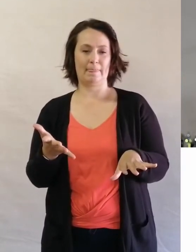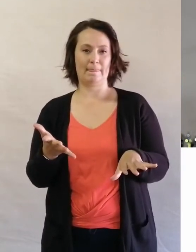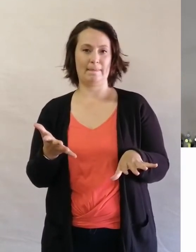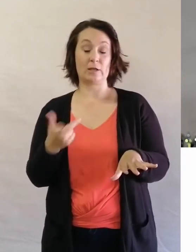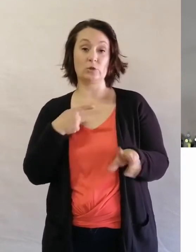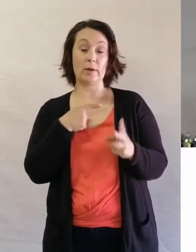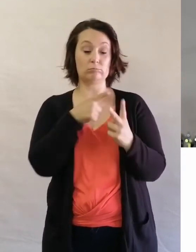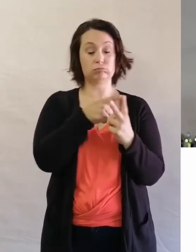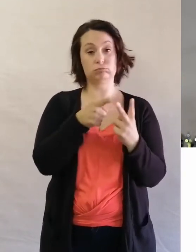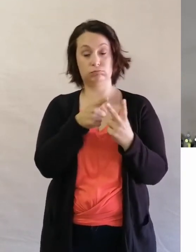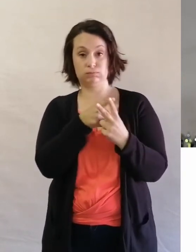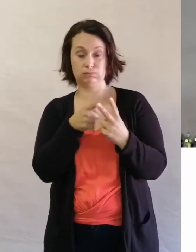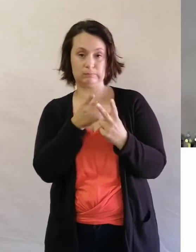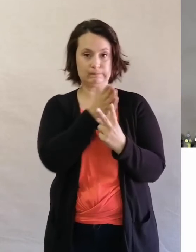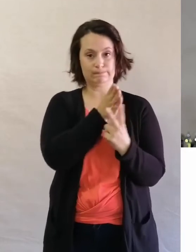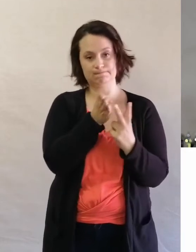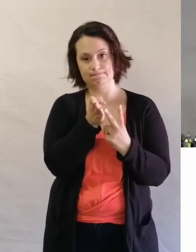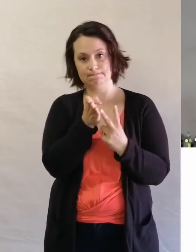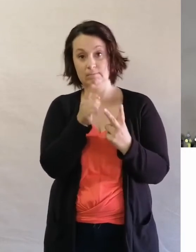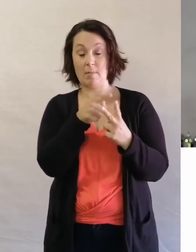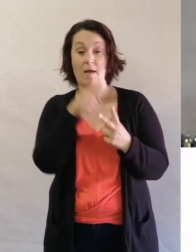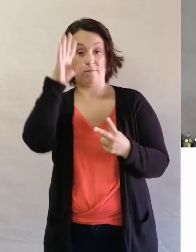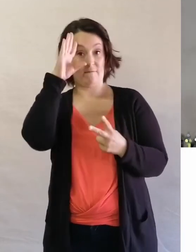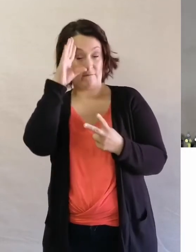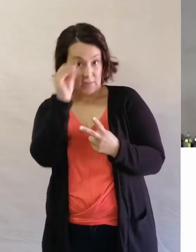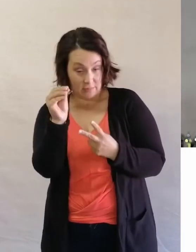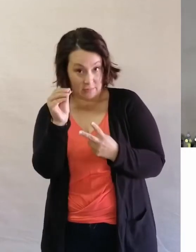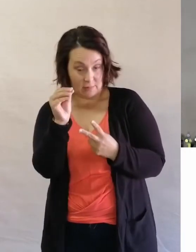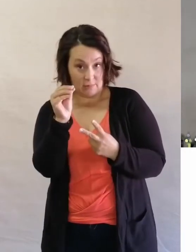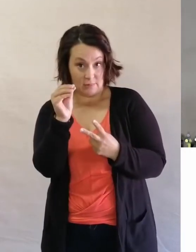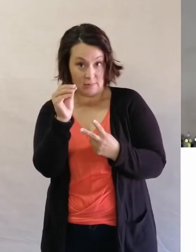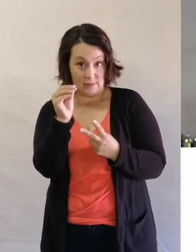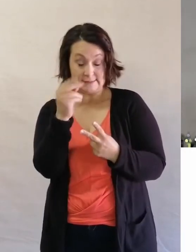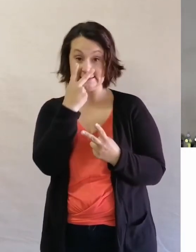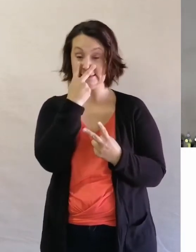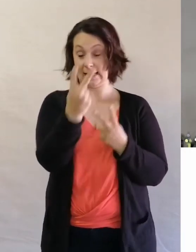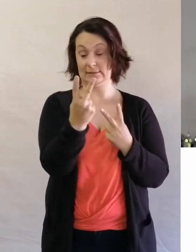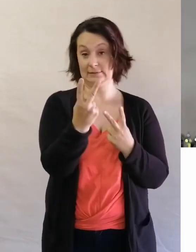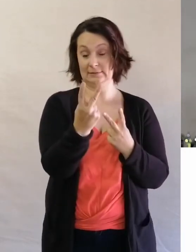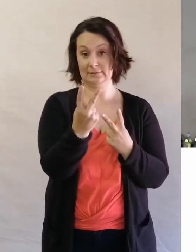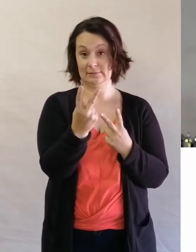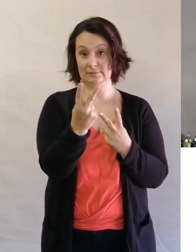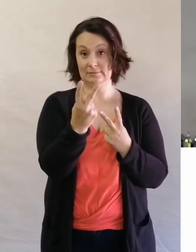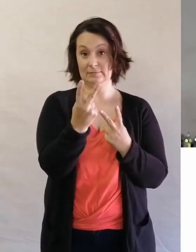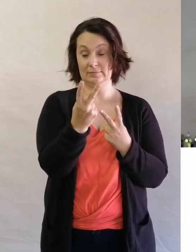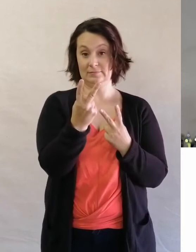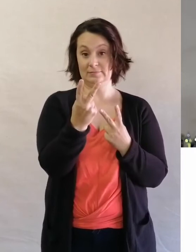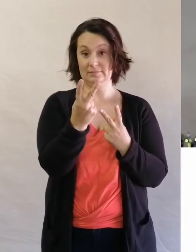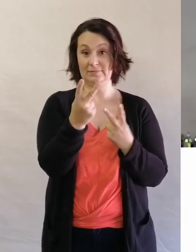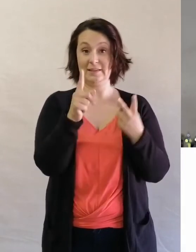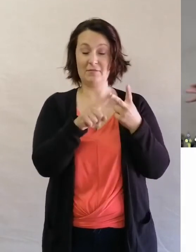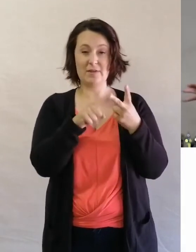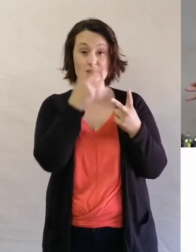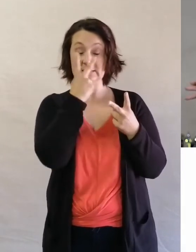there's two ways of living. You can live by faith, or you can live by sight. If you're just living